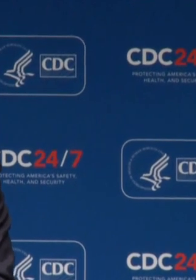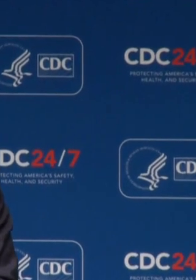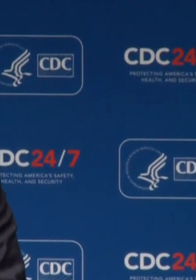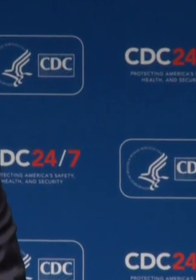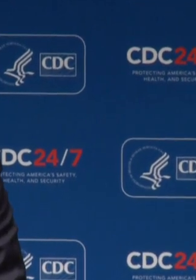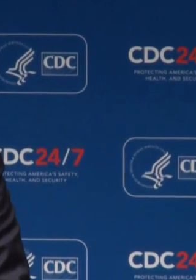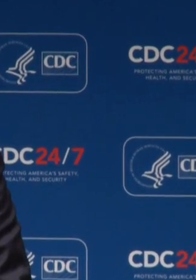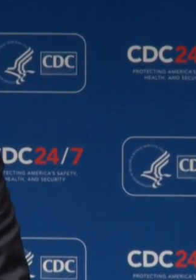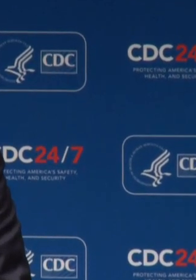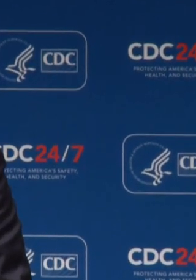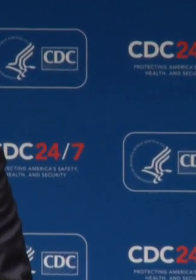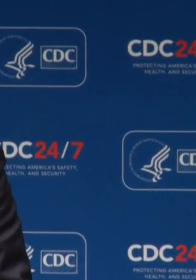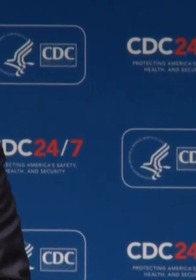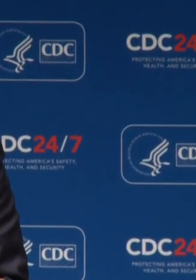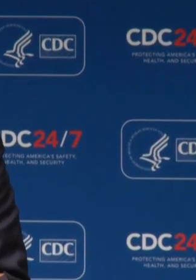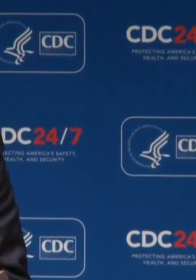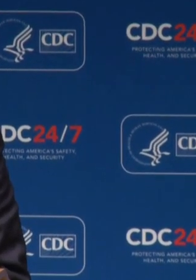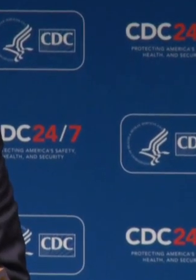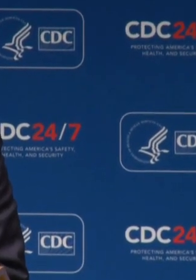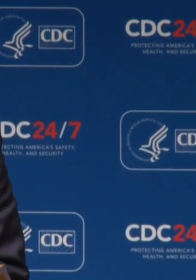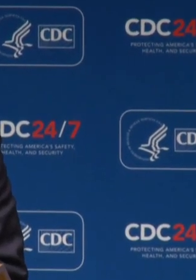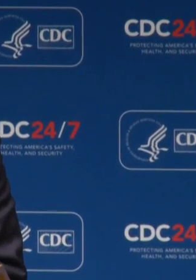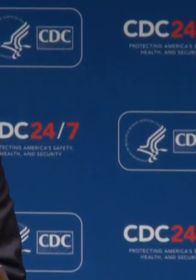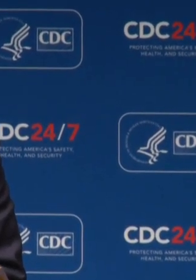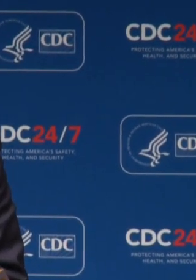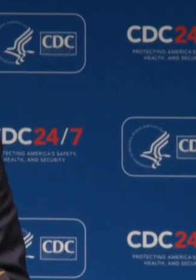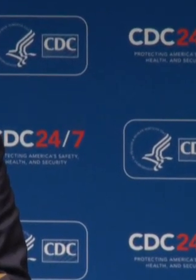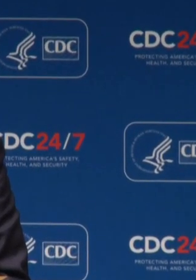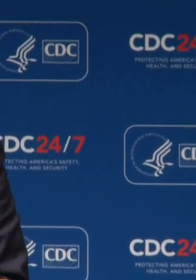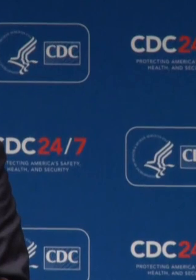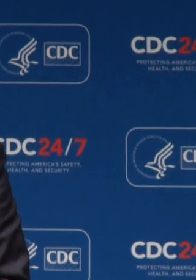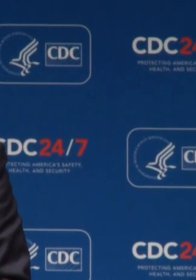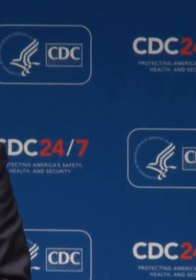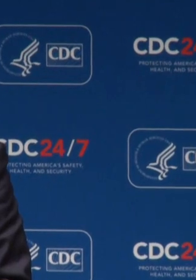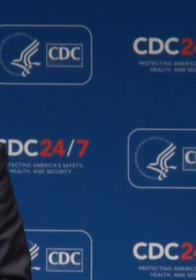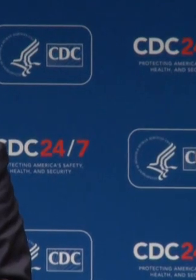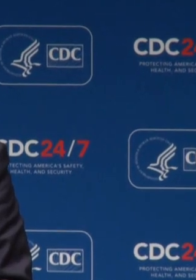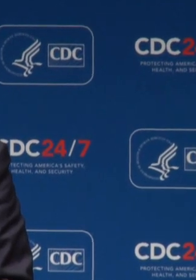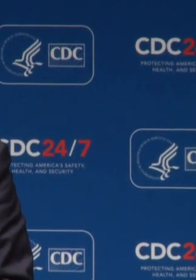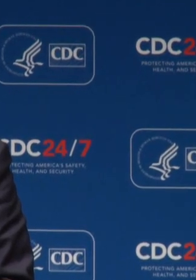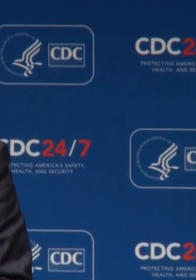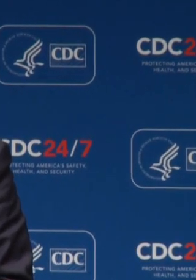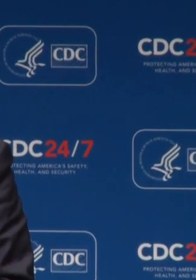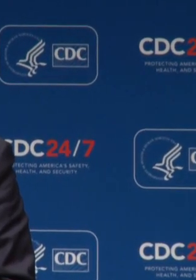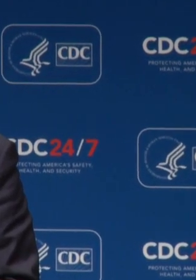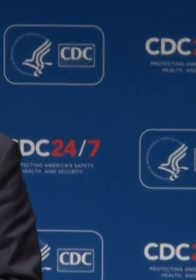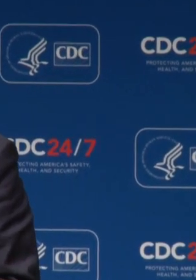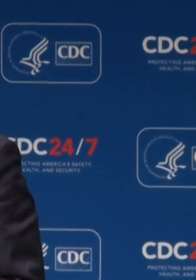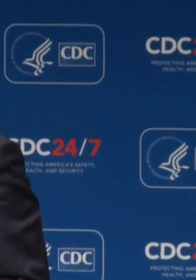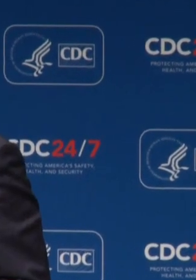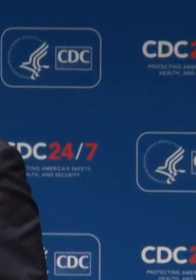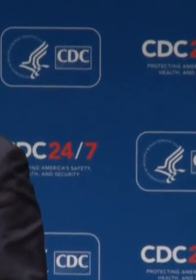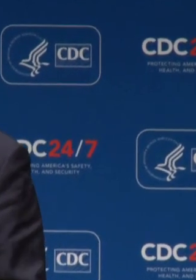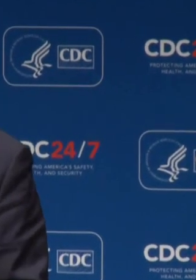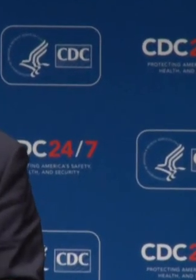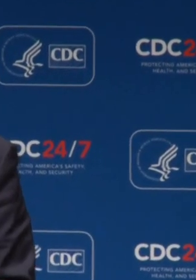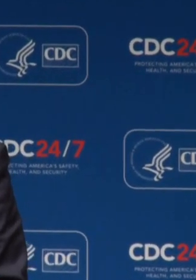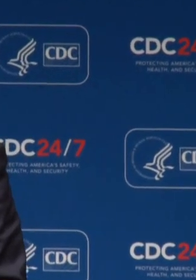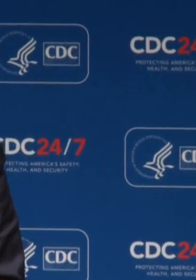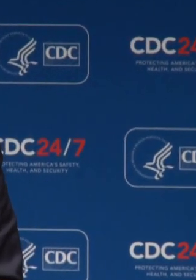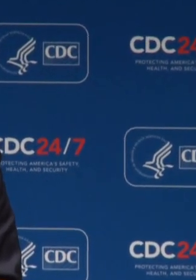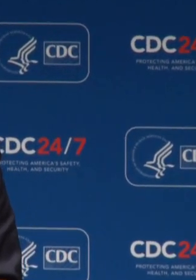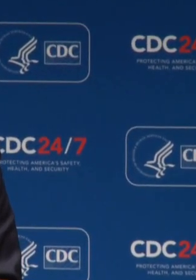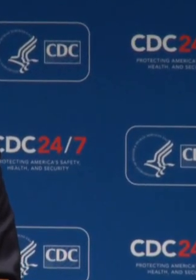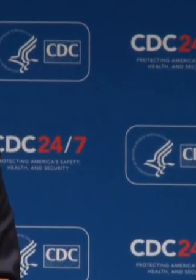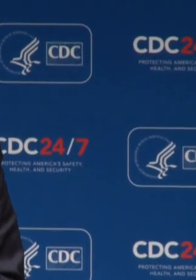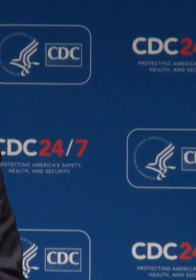Good afternoon. And thank you, Secretary Azar, for joining us today at CDC headquarters. It's a privilege to have you